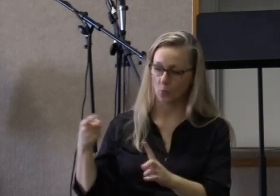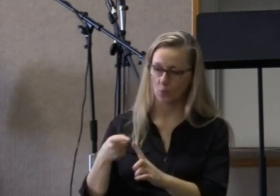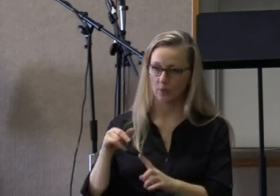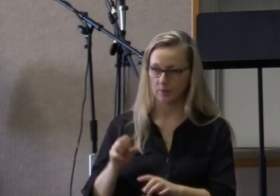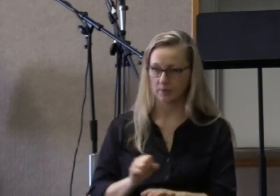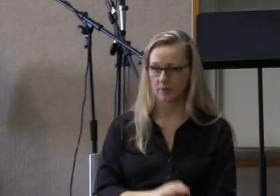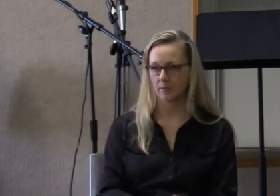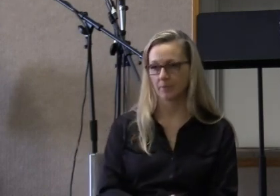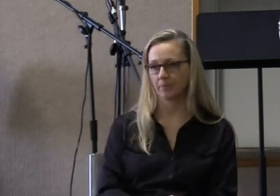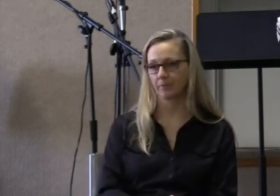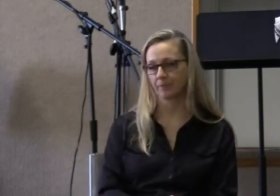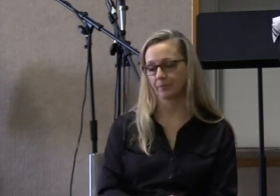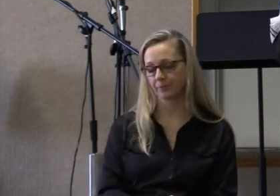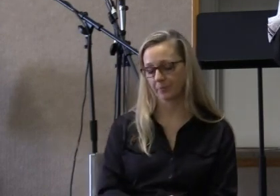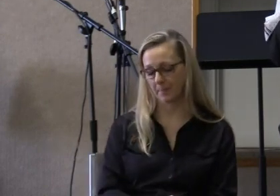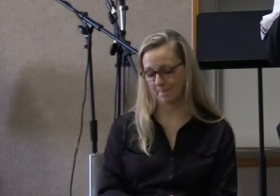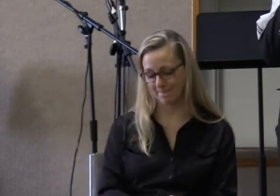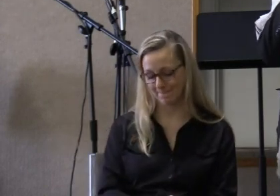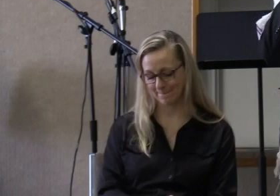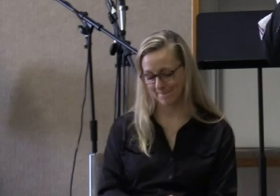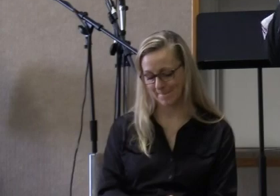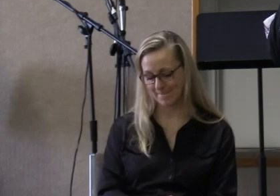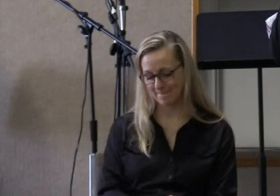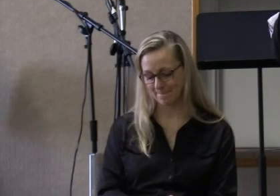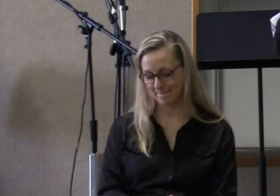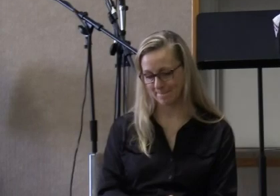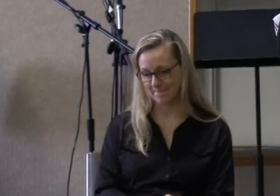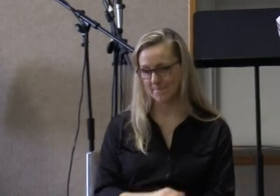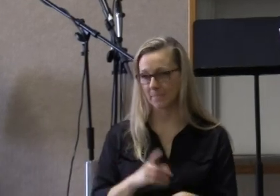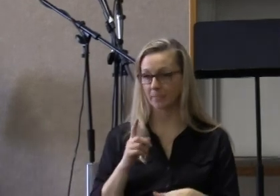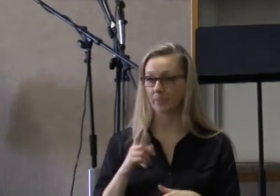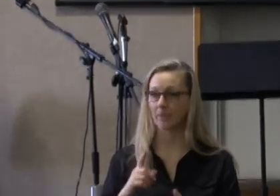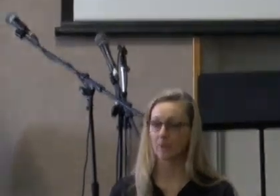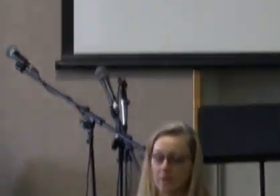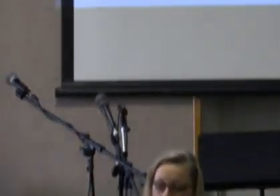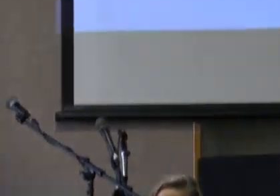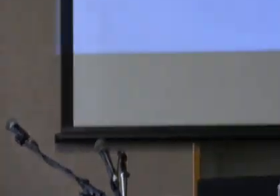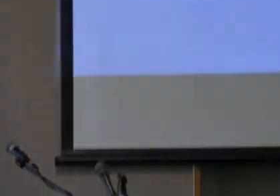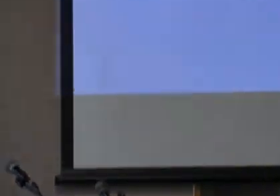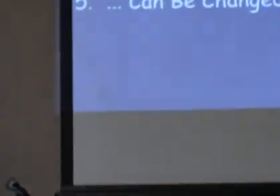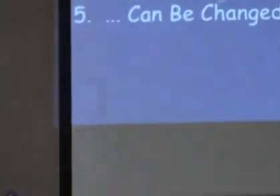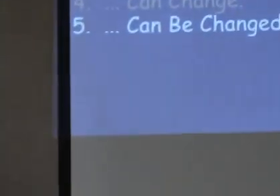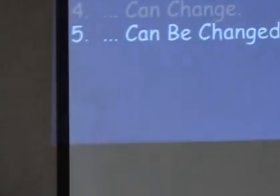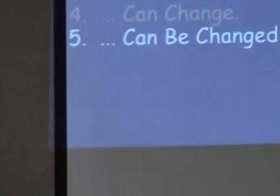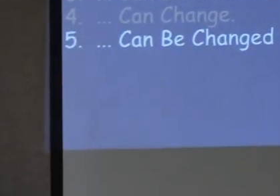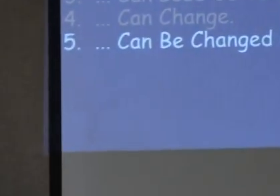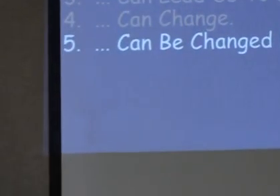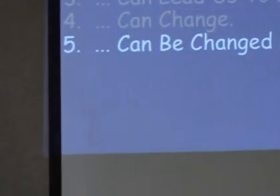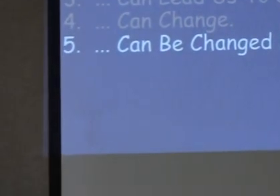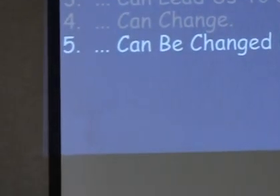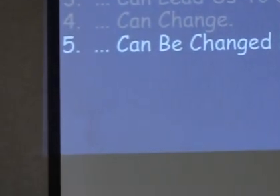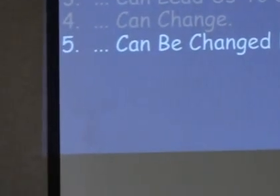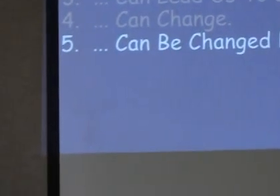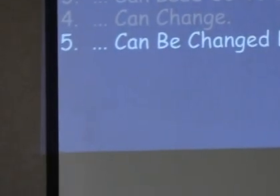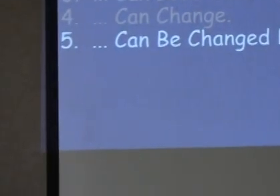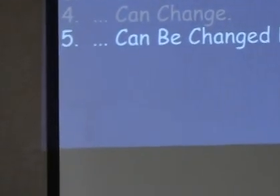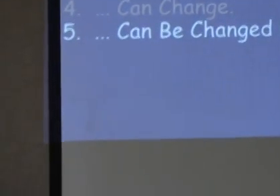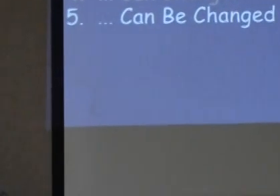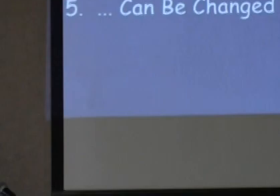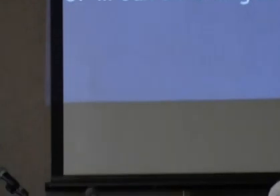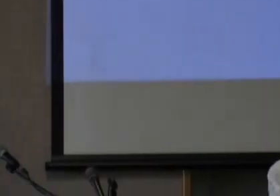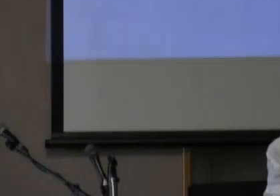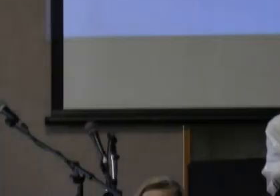The good news, the fifth point, what we want can be changed by God. See, God